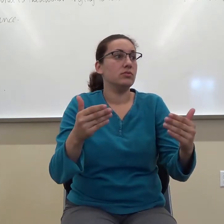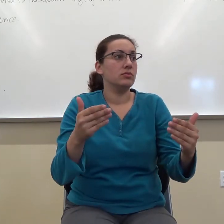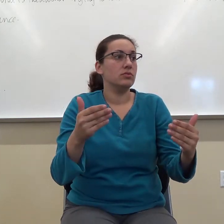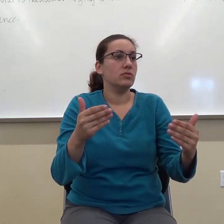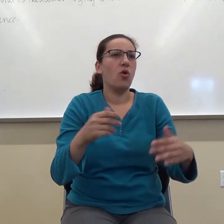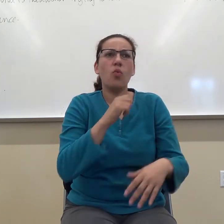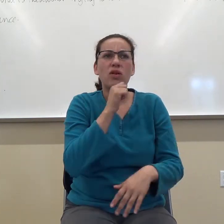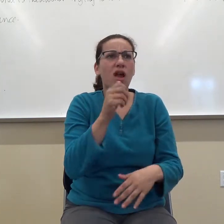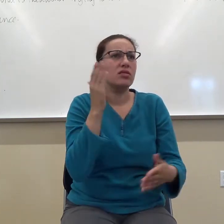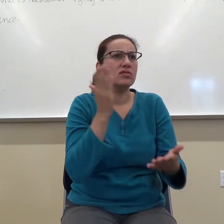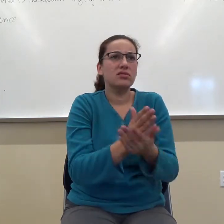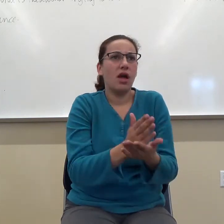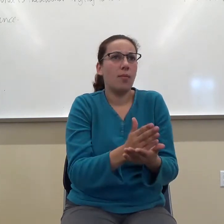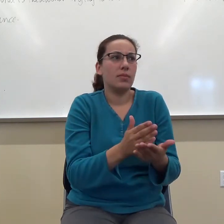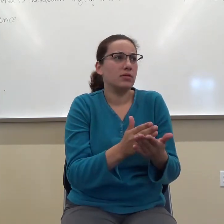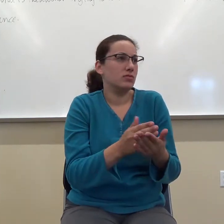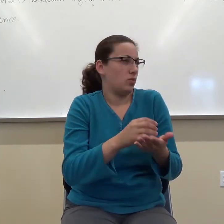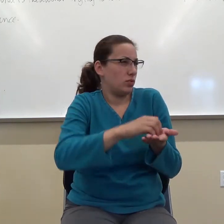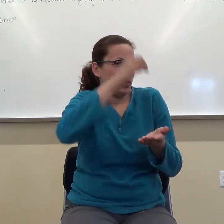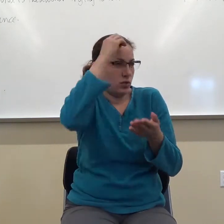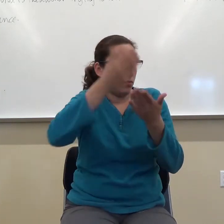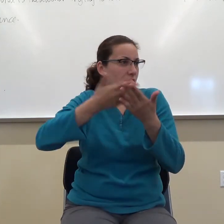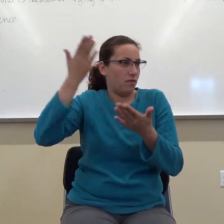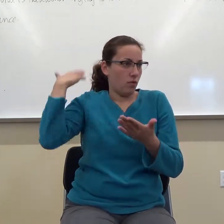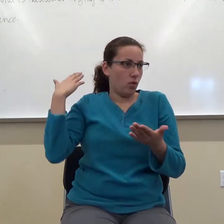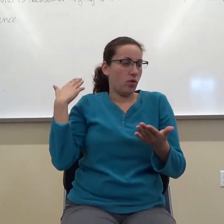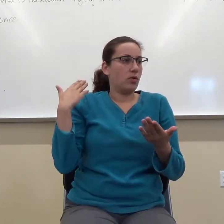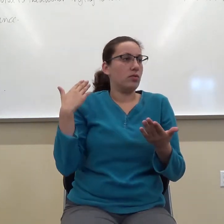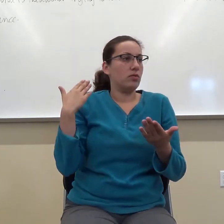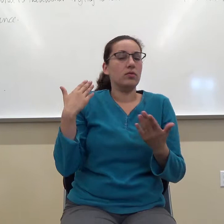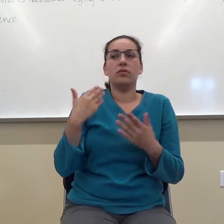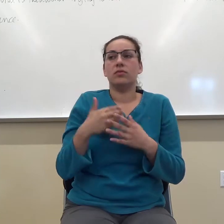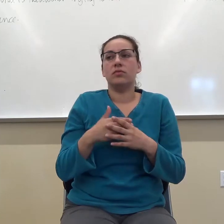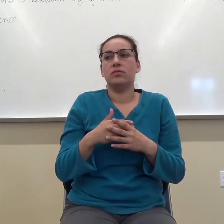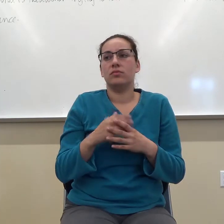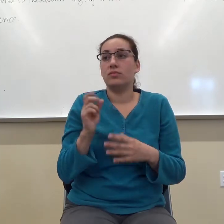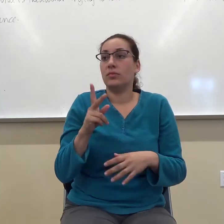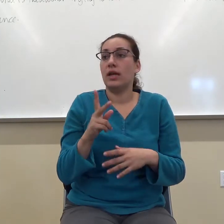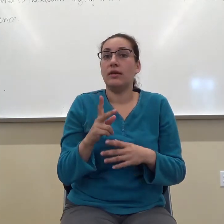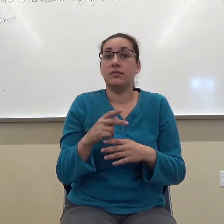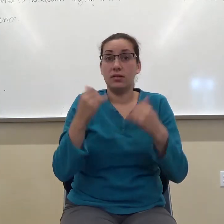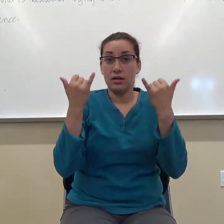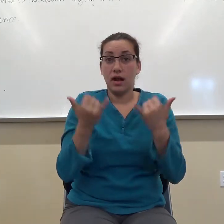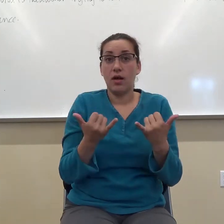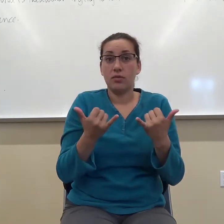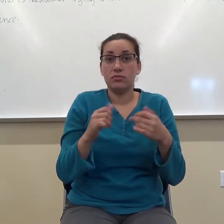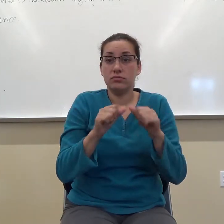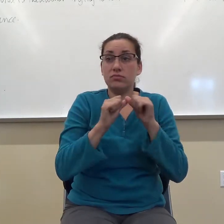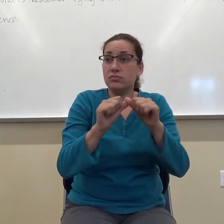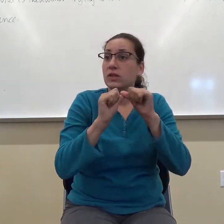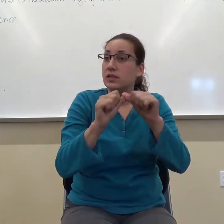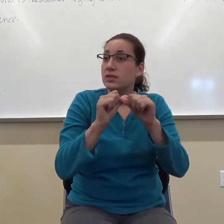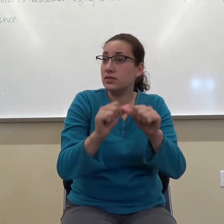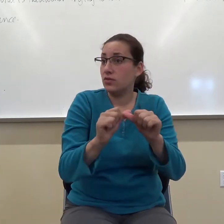doing. Again, this is the reason I paste the homework up. You are now going to continue to state the